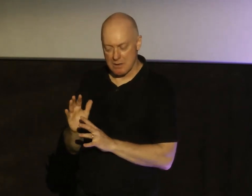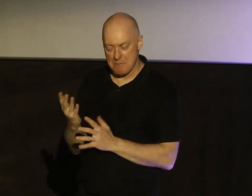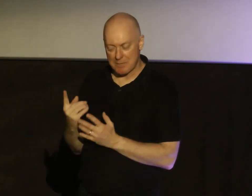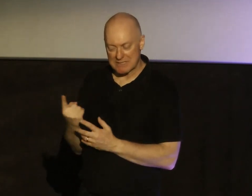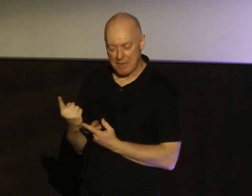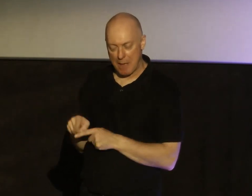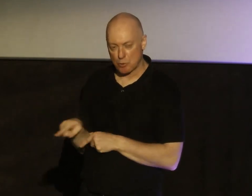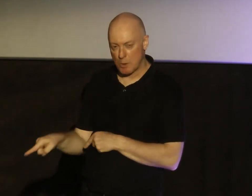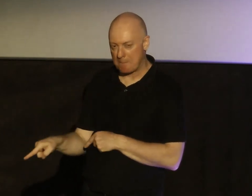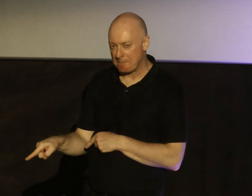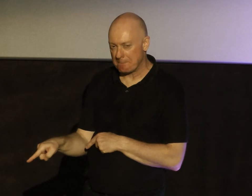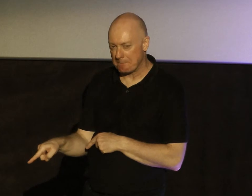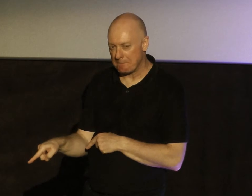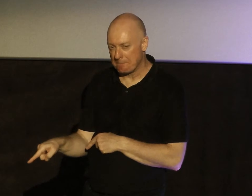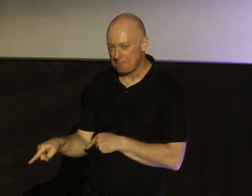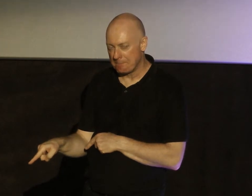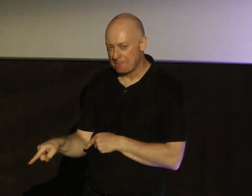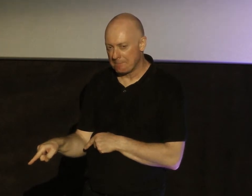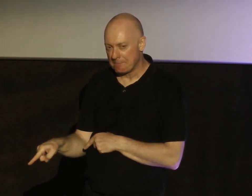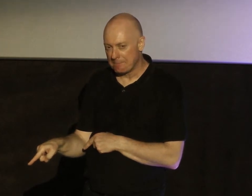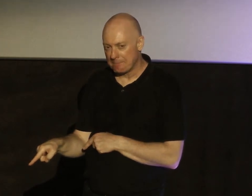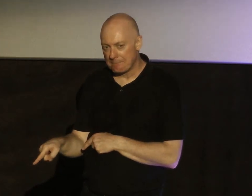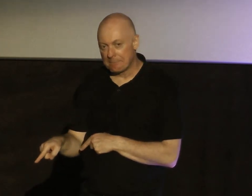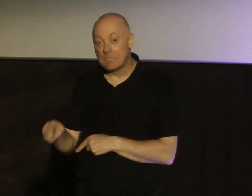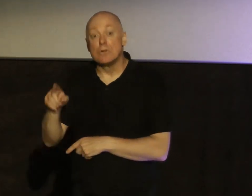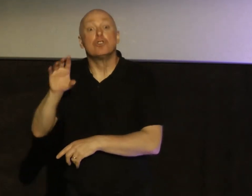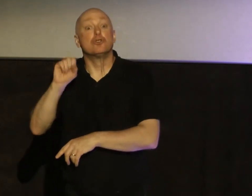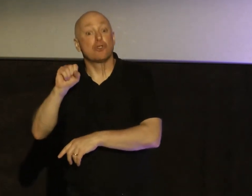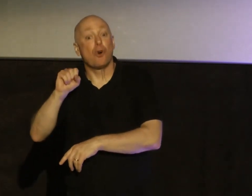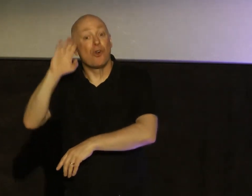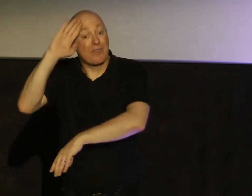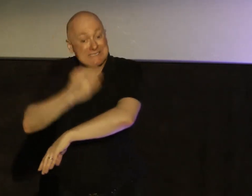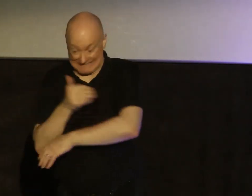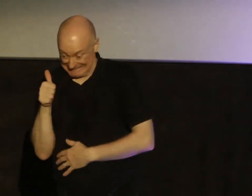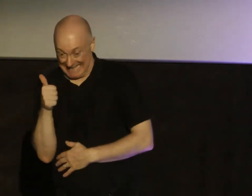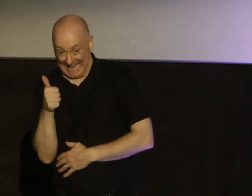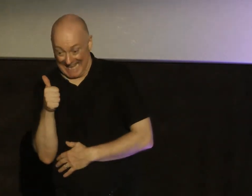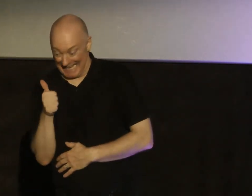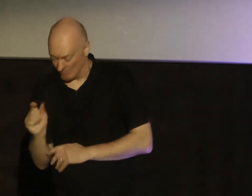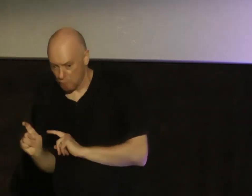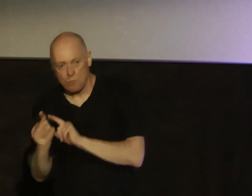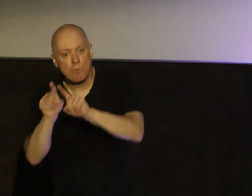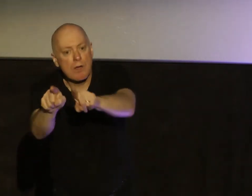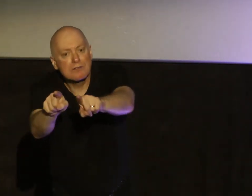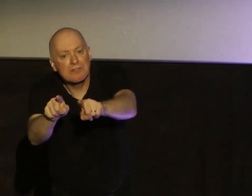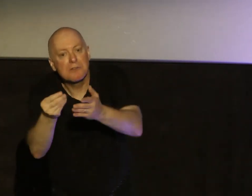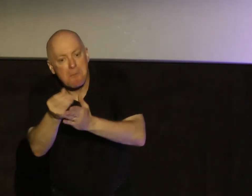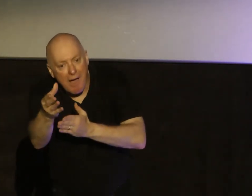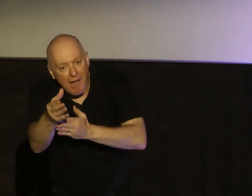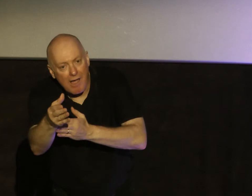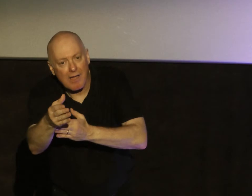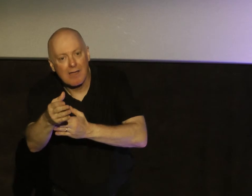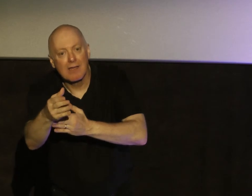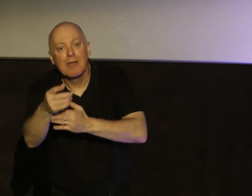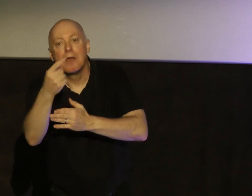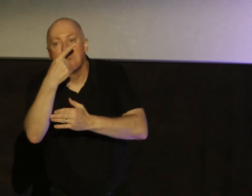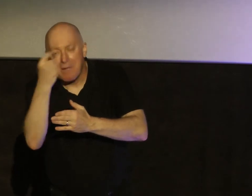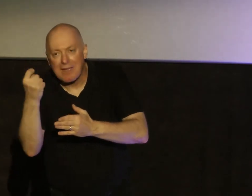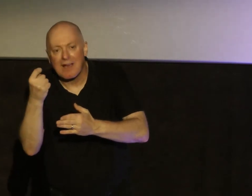him. Thus the sons of Israel came to buy among the others who came, for the famine was in the land of